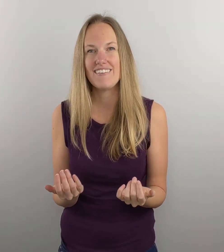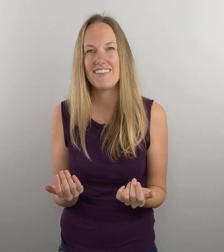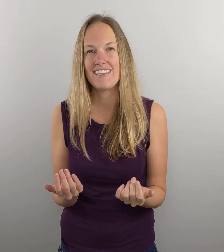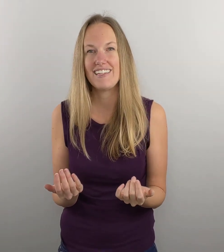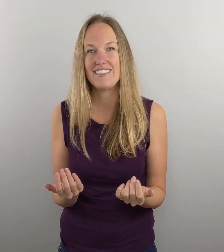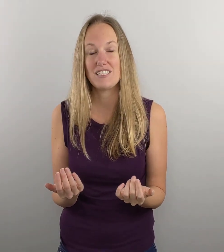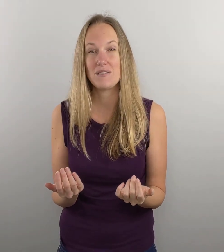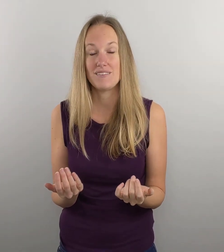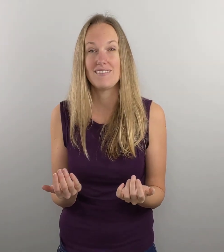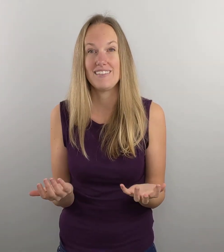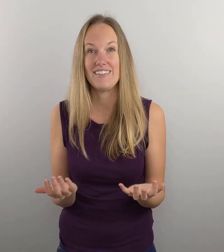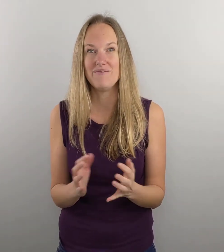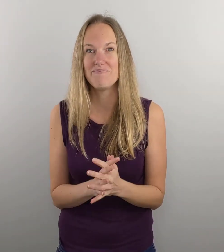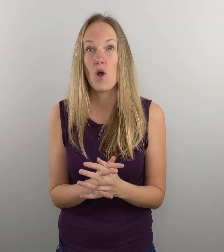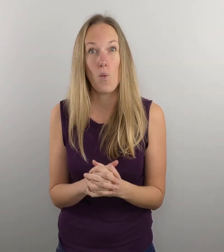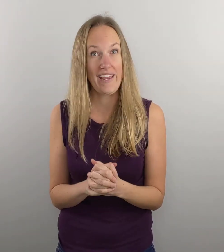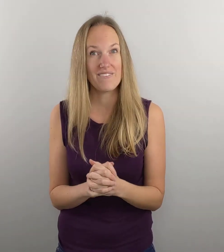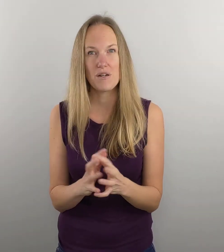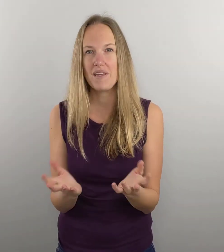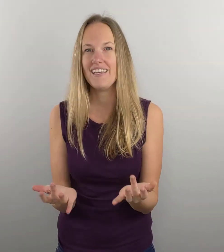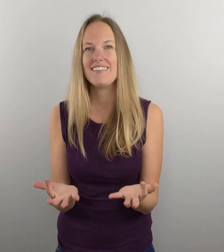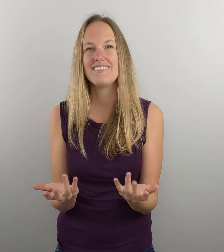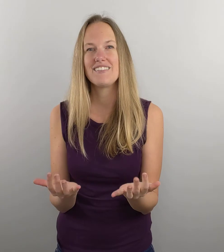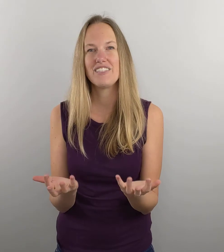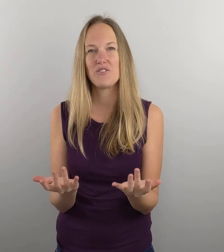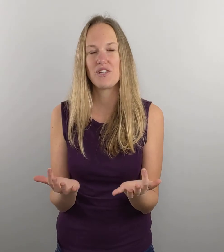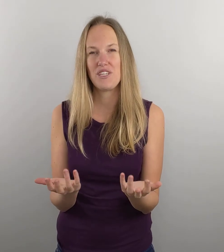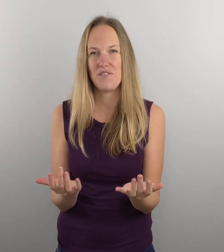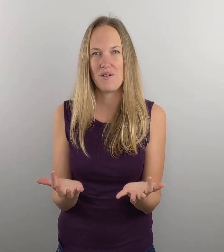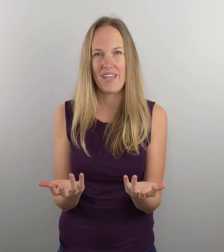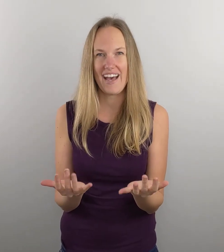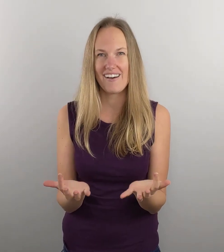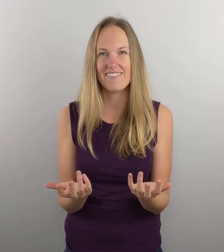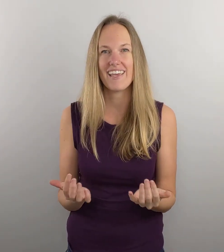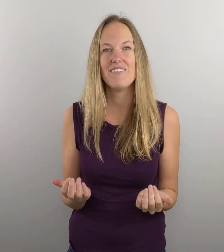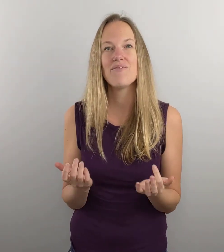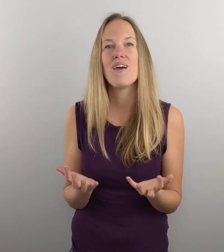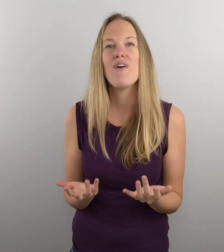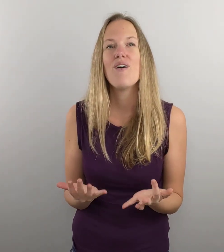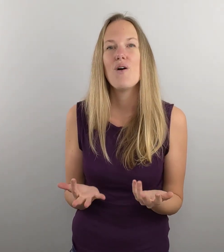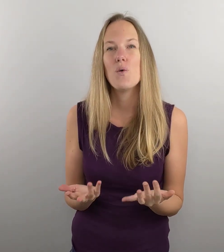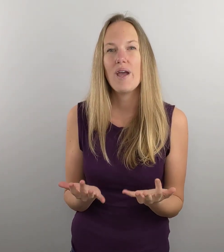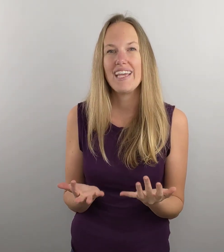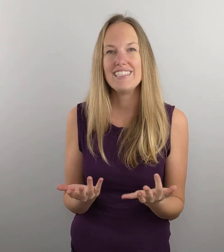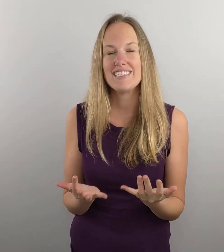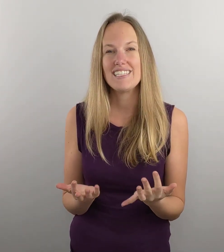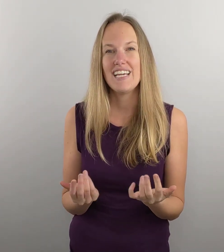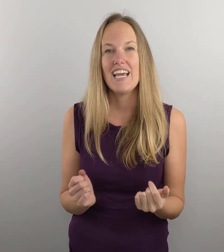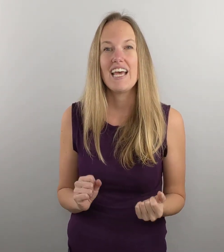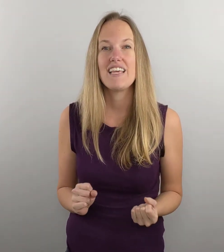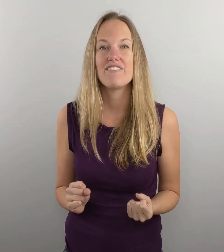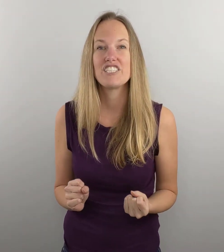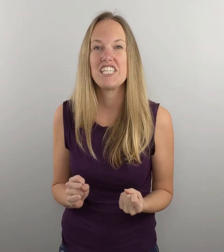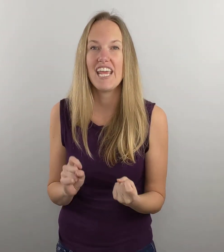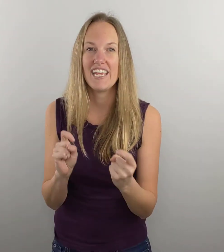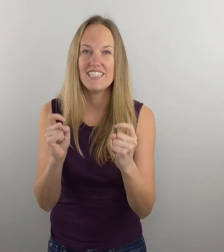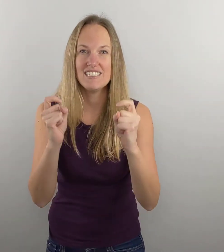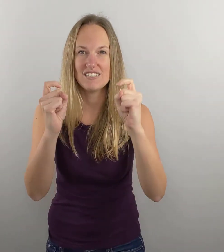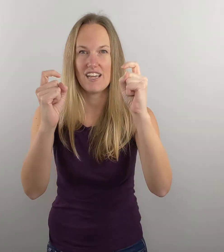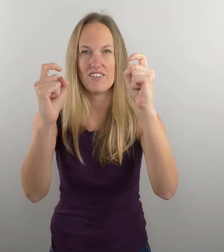they need to just wait for a minute. It's a visual cue that we have, okay? Wait, and then for change, so you have your